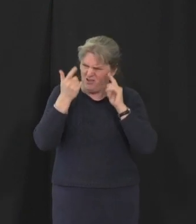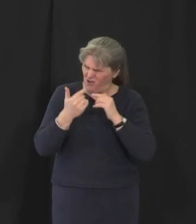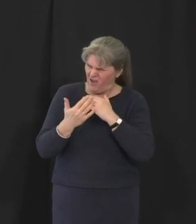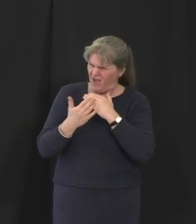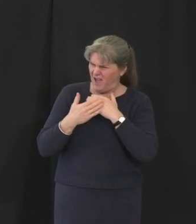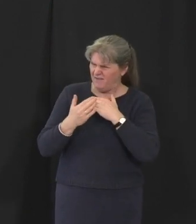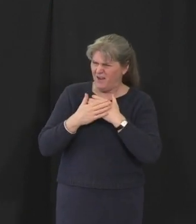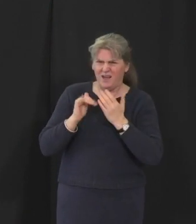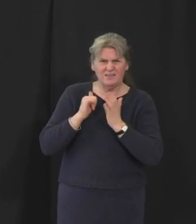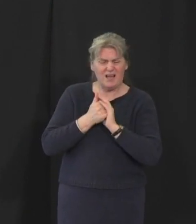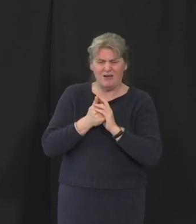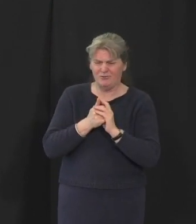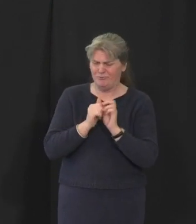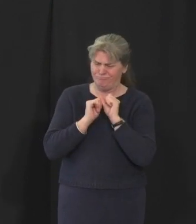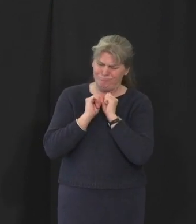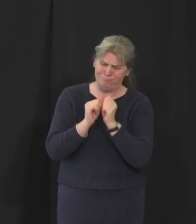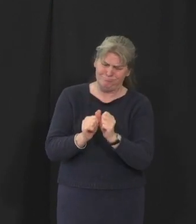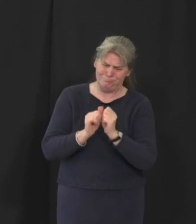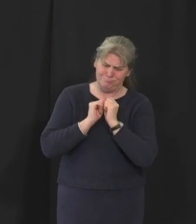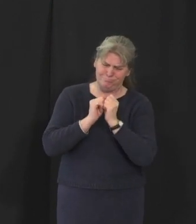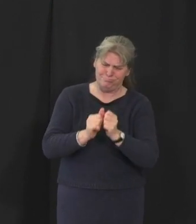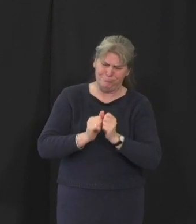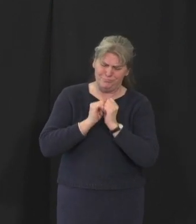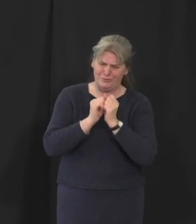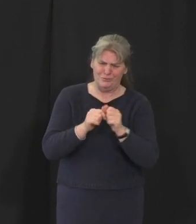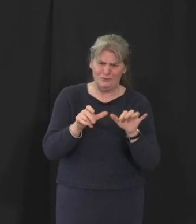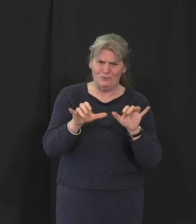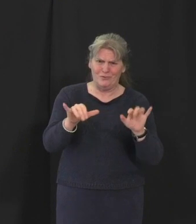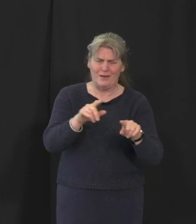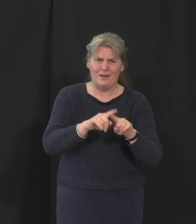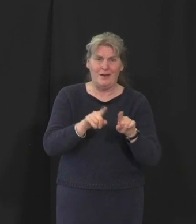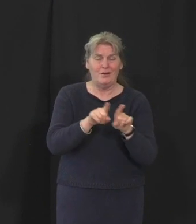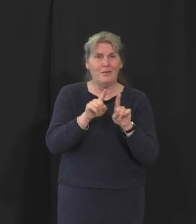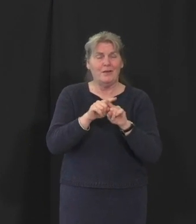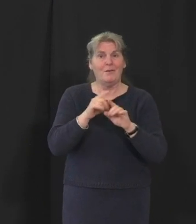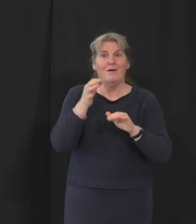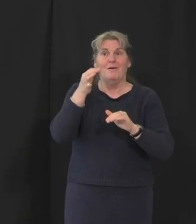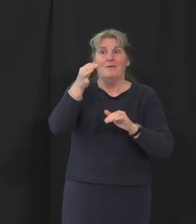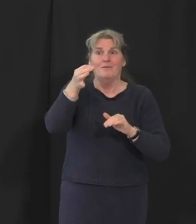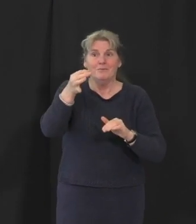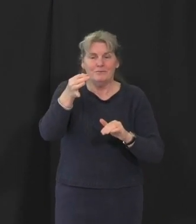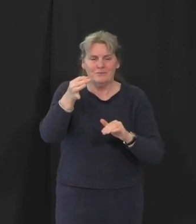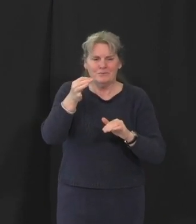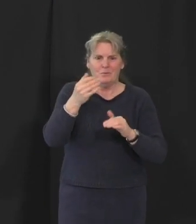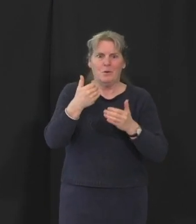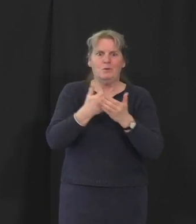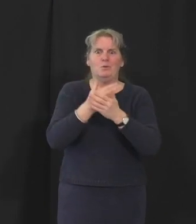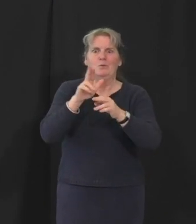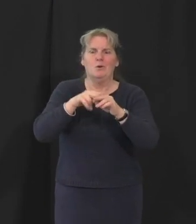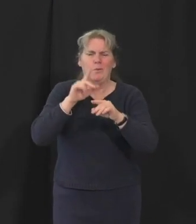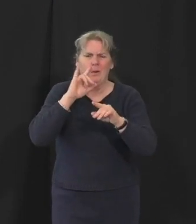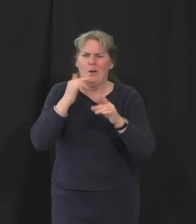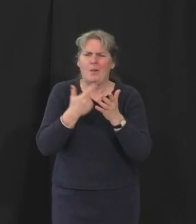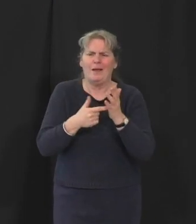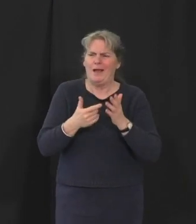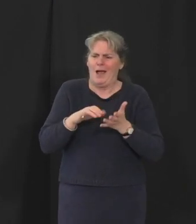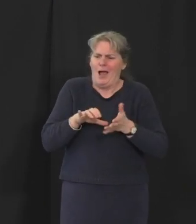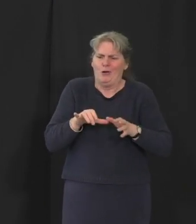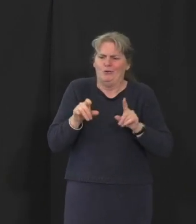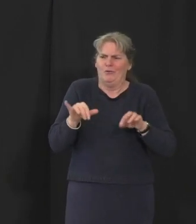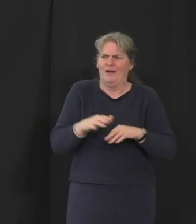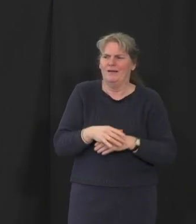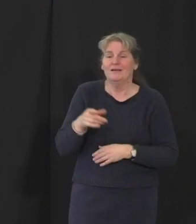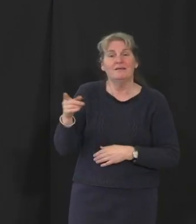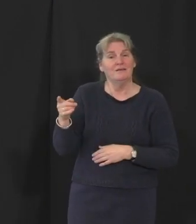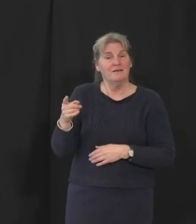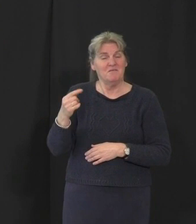keeping that kind of stamina going where we're also kind of trying to think about the future and maybe a new normal? I'll just say